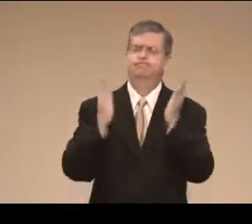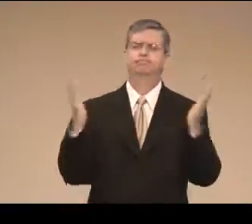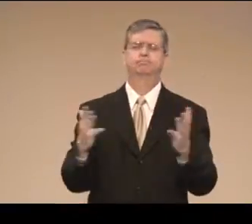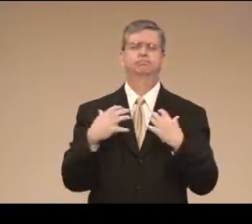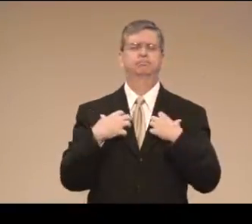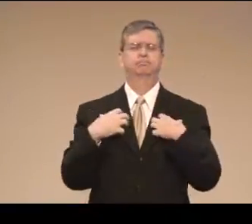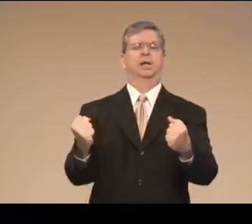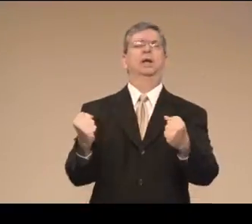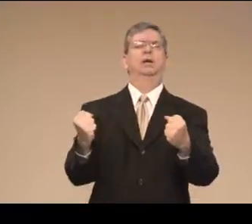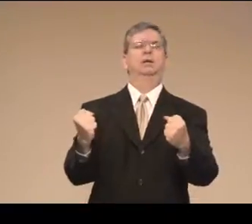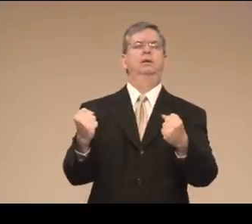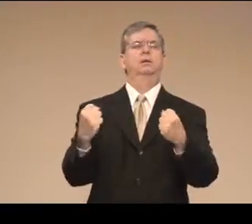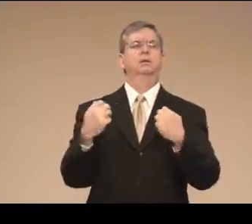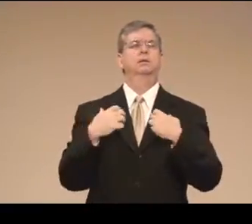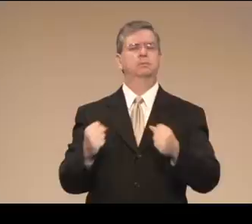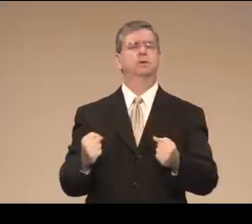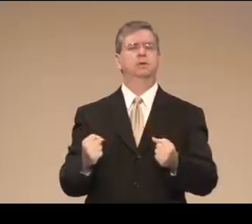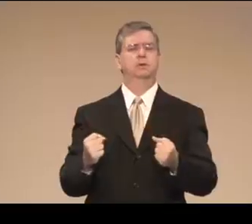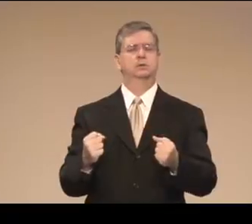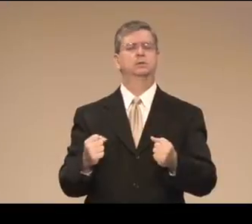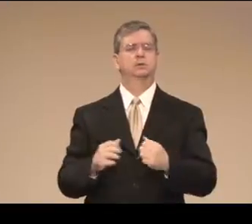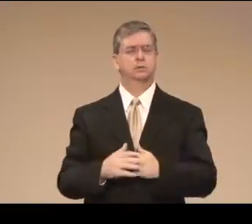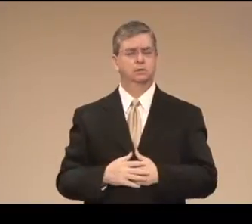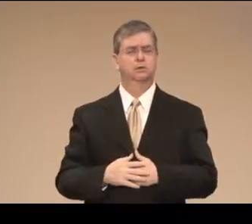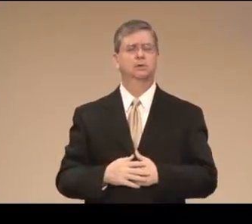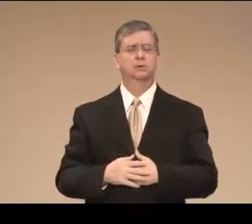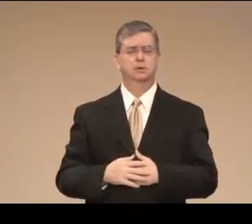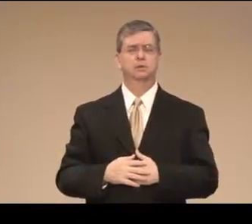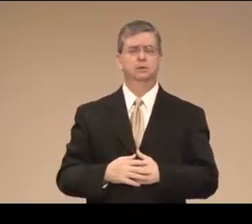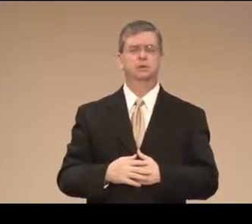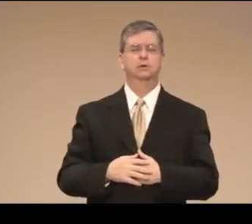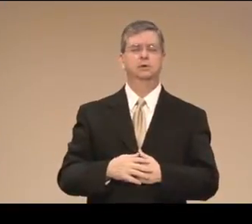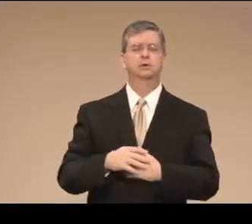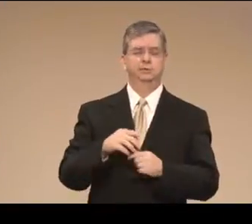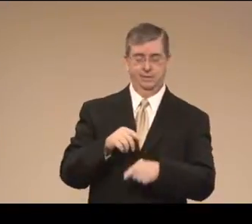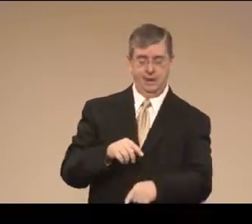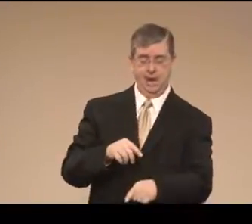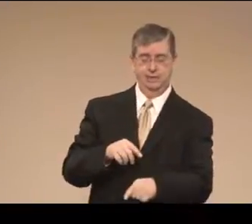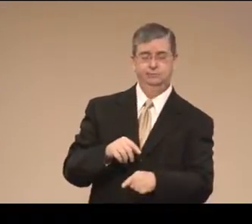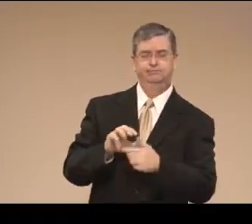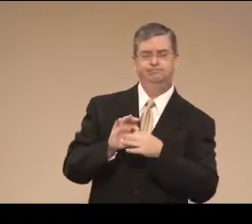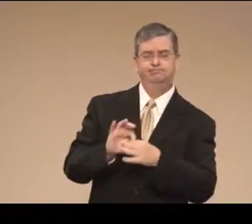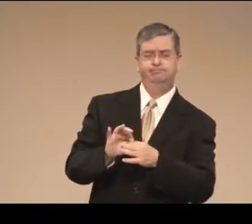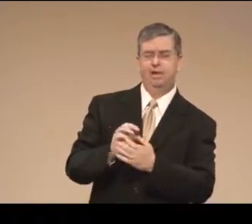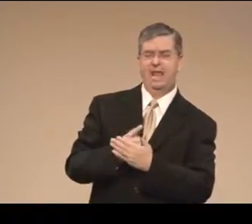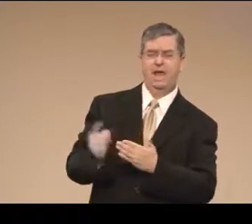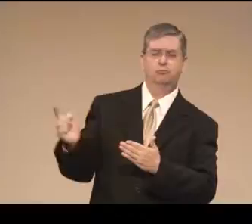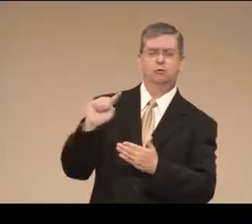and to be kept, Lord, for might that comes from it.